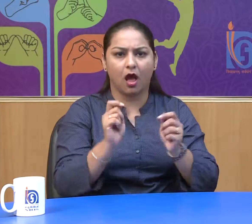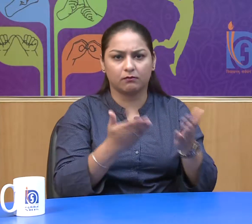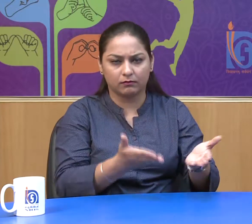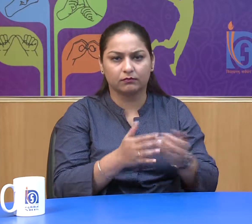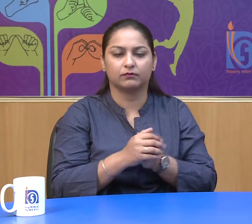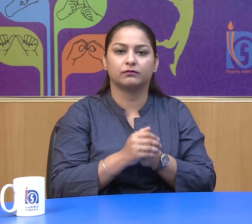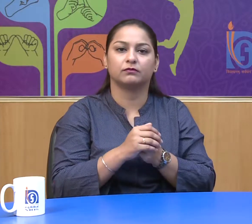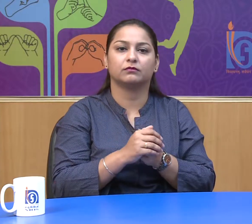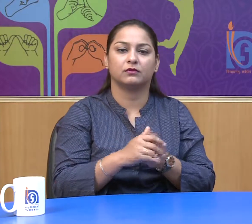Sena